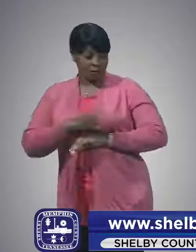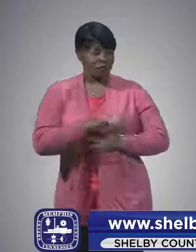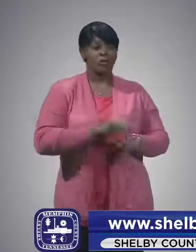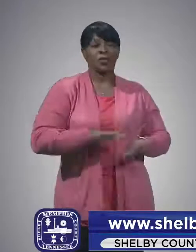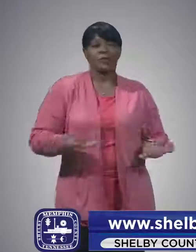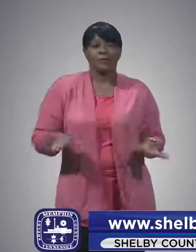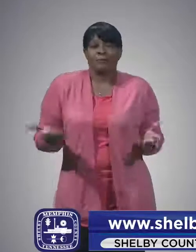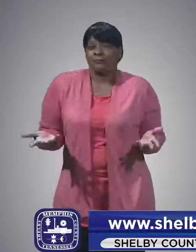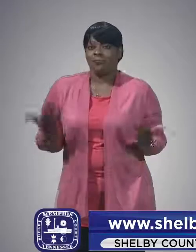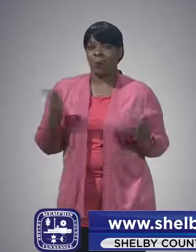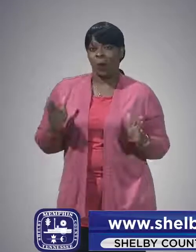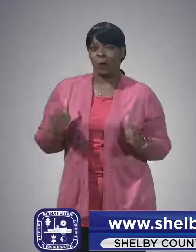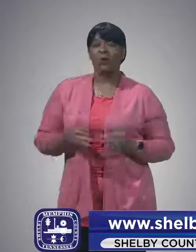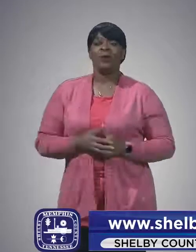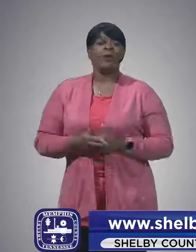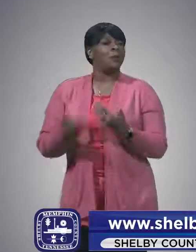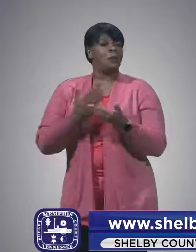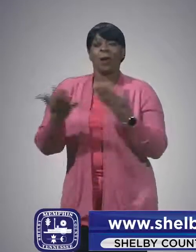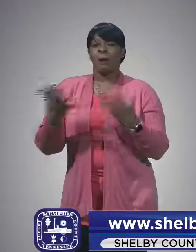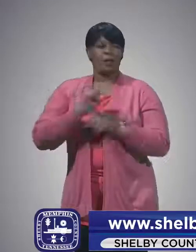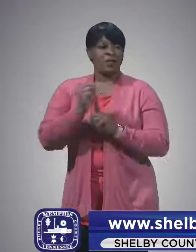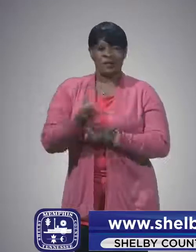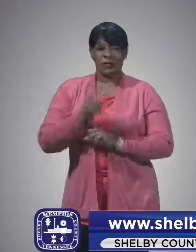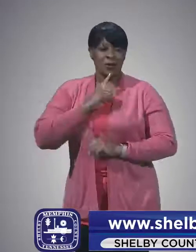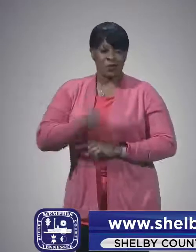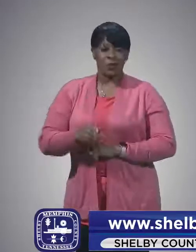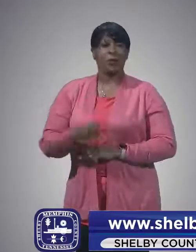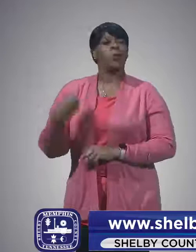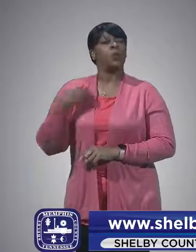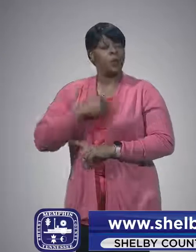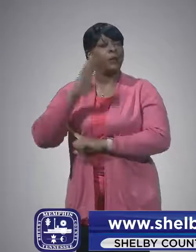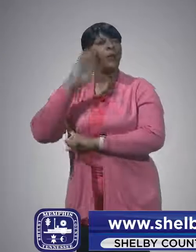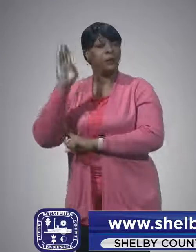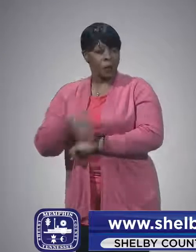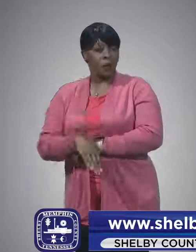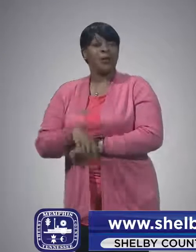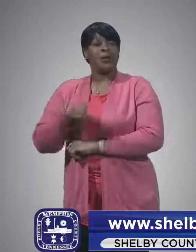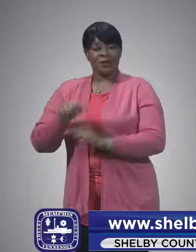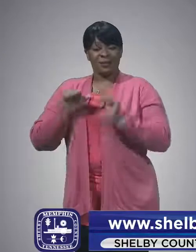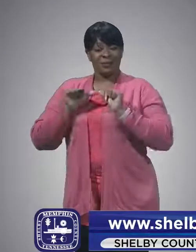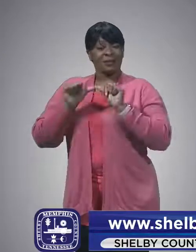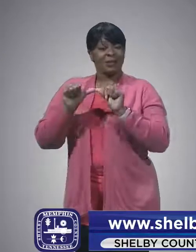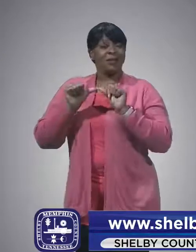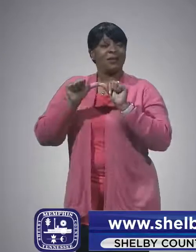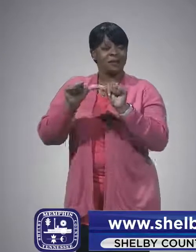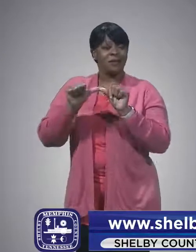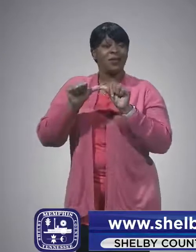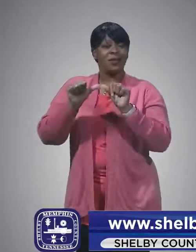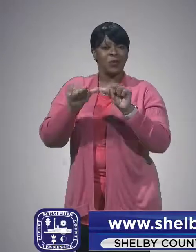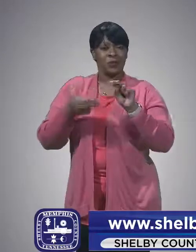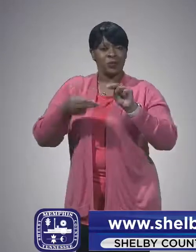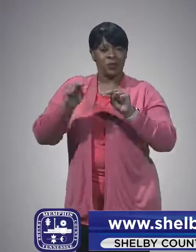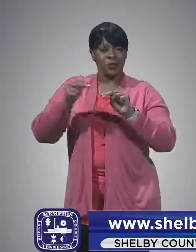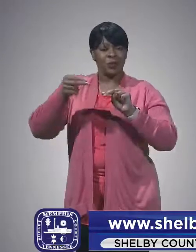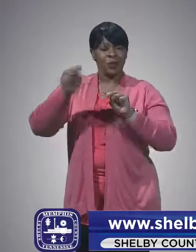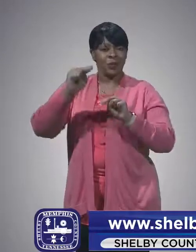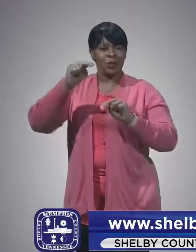passing it on to the kids? No matter what the situation is, we do know that this continues to be a surge of